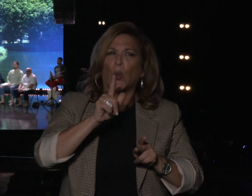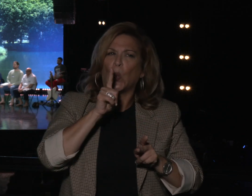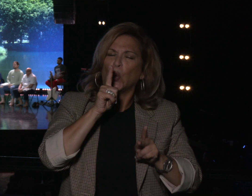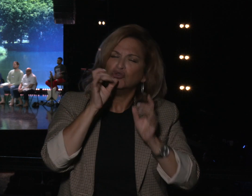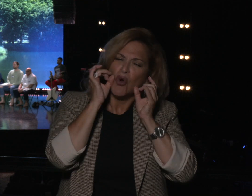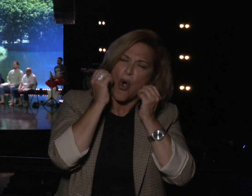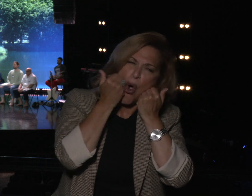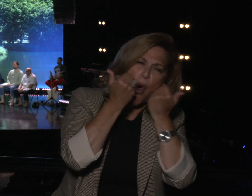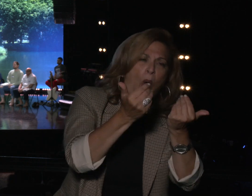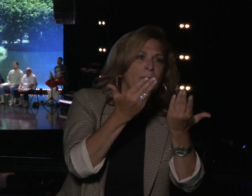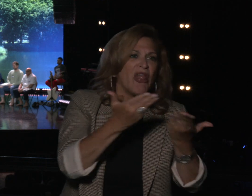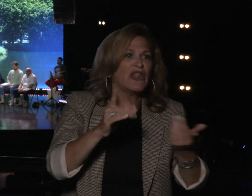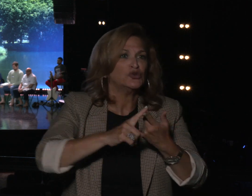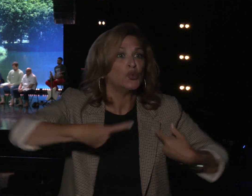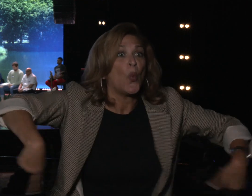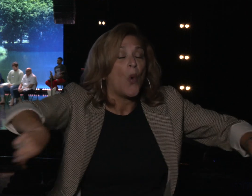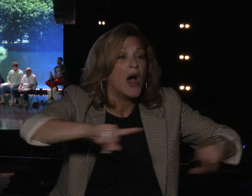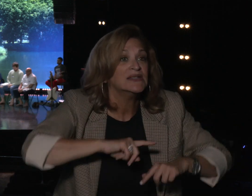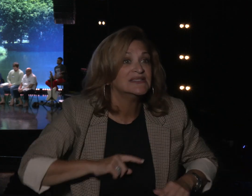horrible things.